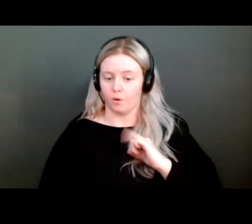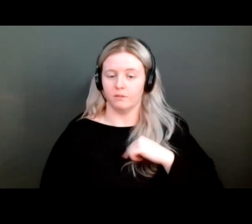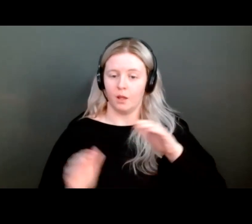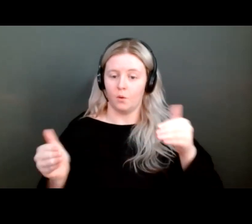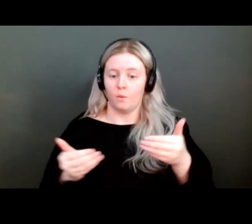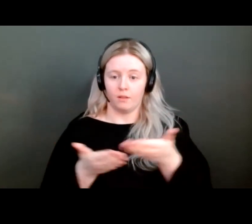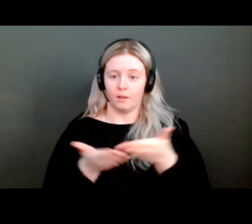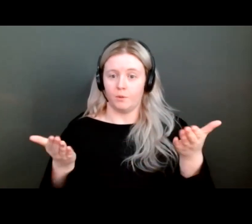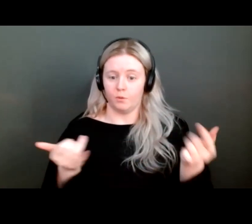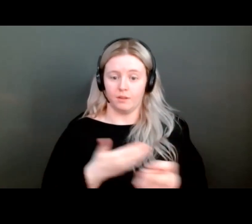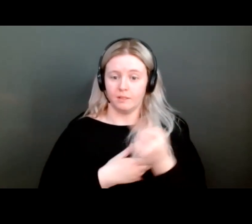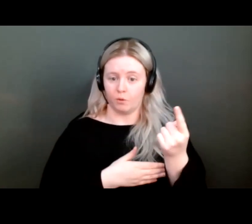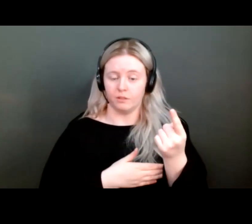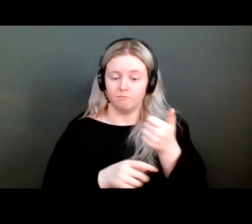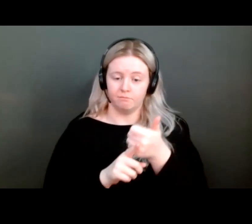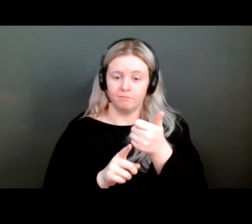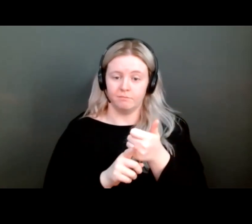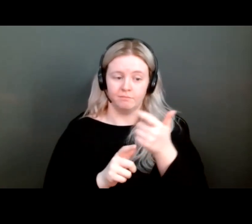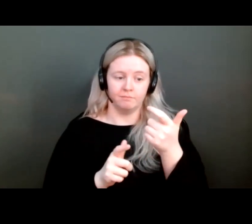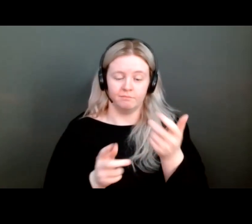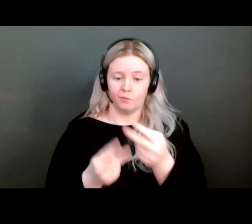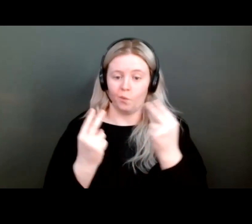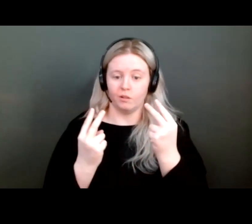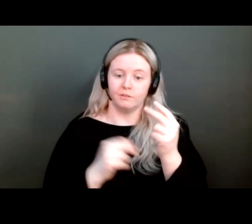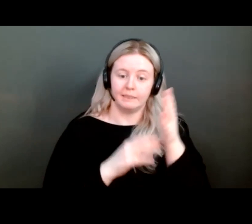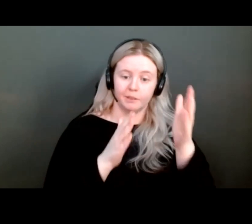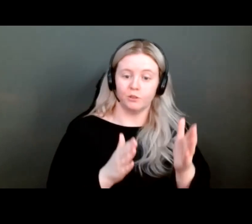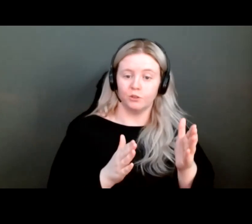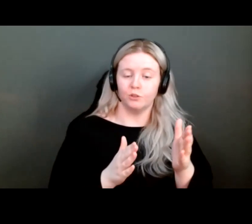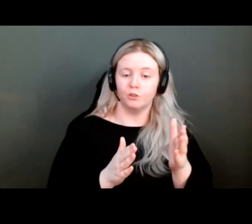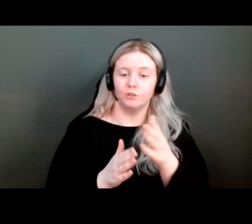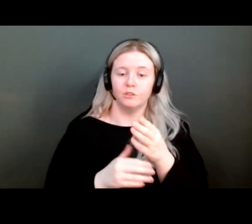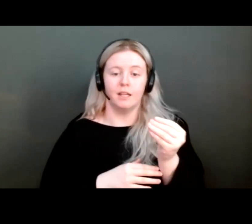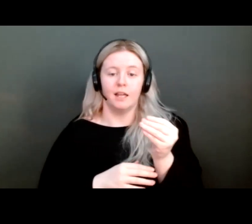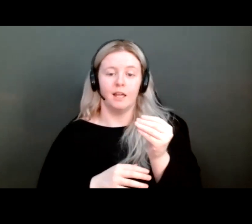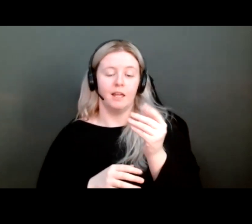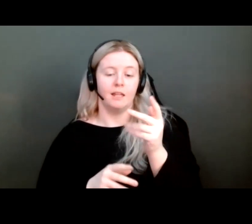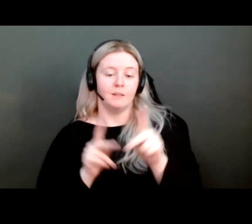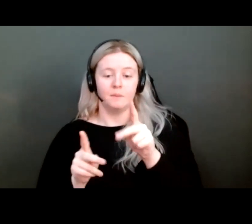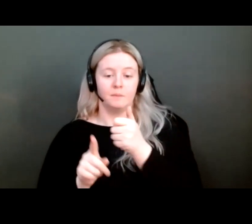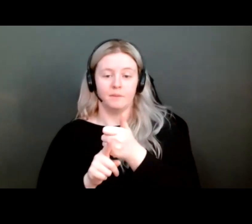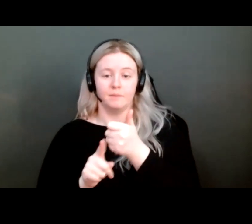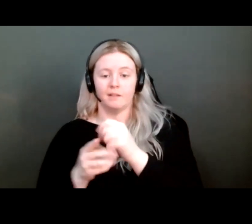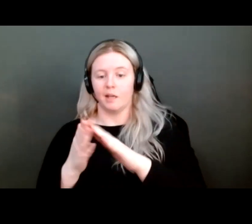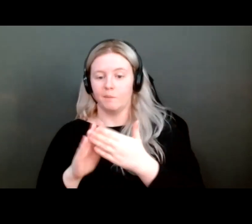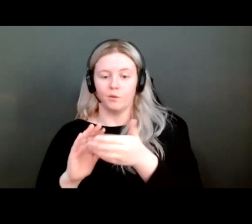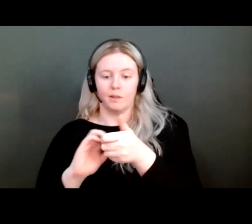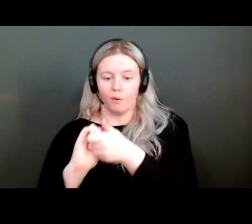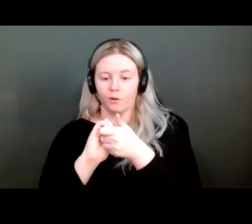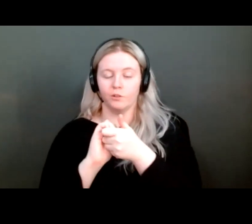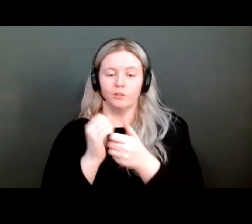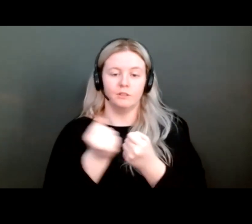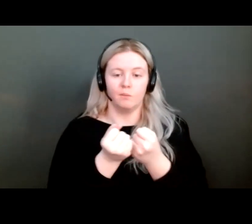this morning, our delegates, our distinguished speakers, and subject matter experts, our community partners, our